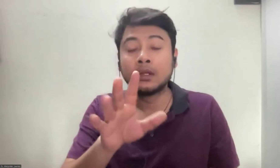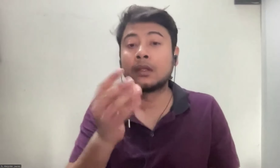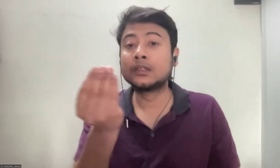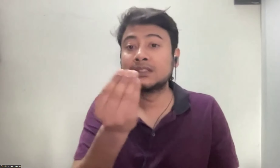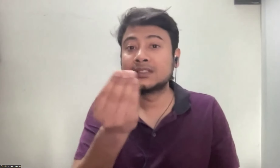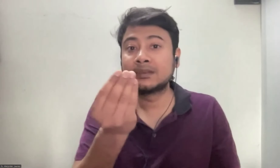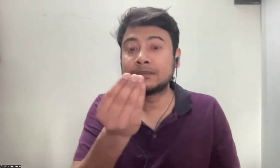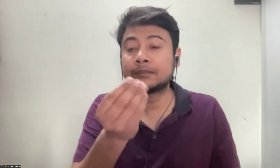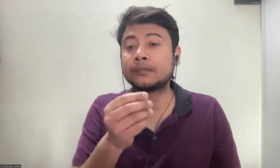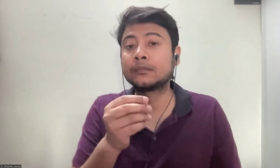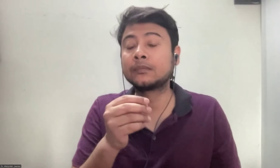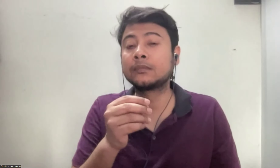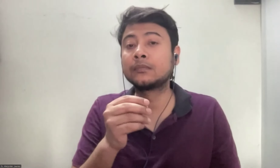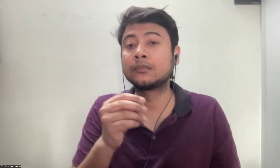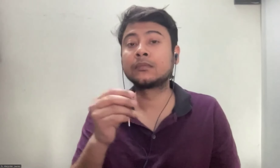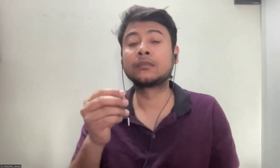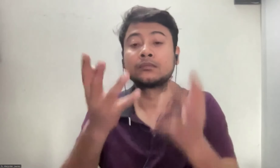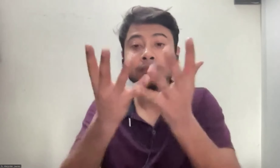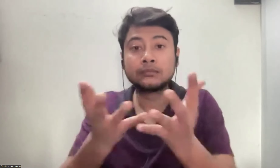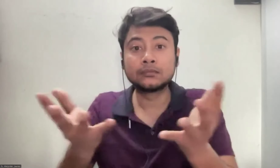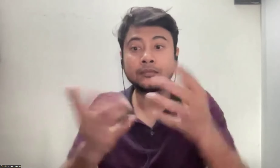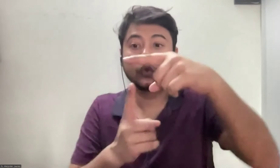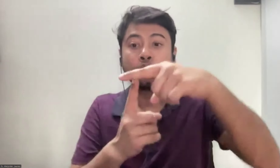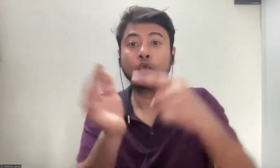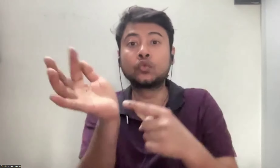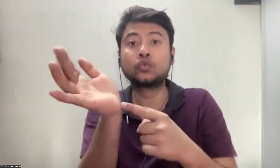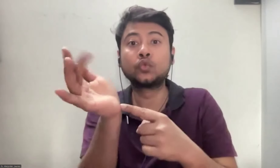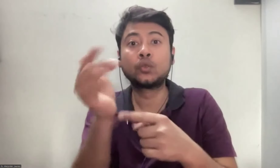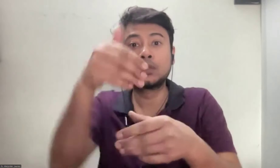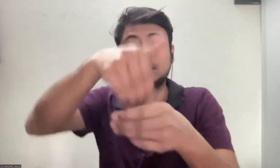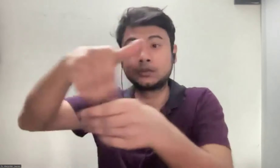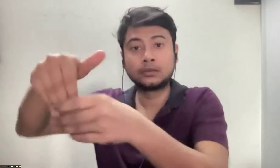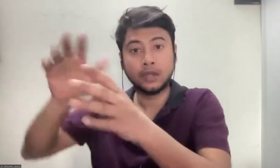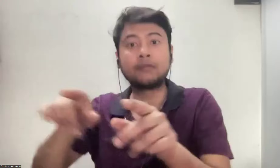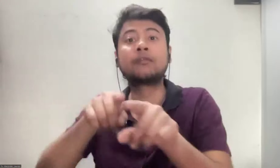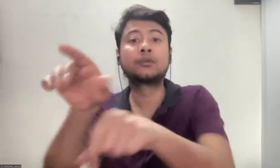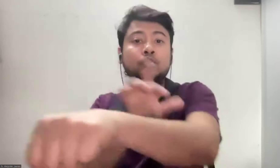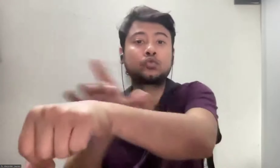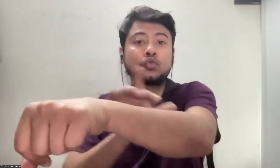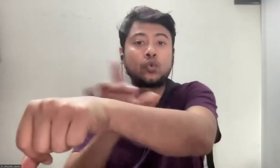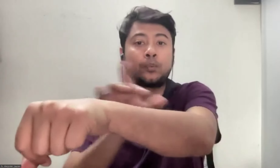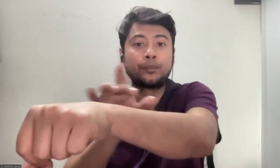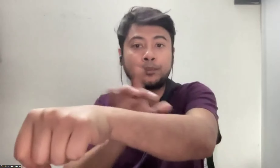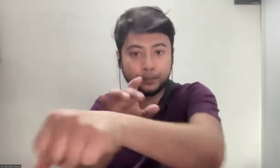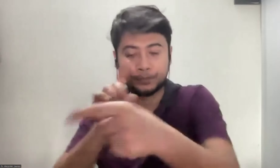So don't use any soap, don't use any medicines, and don't use any kind of